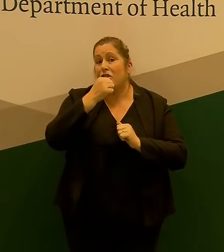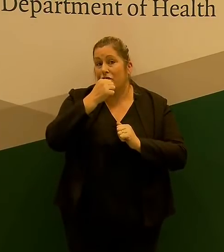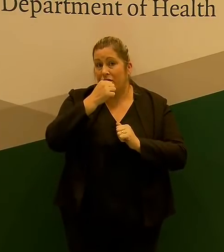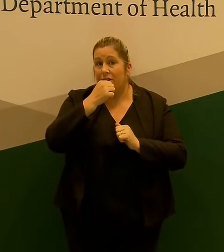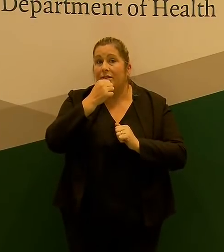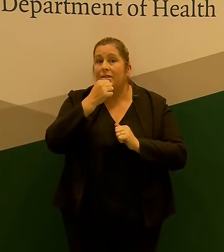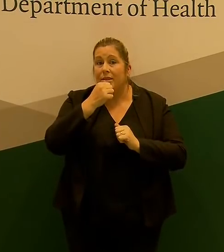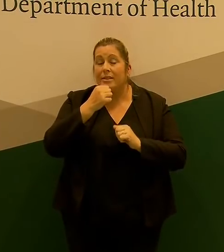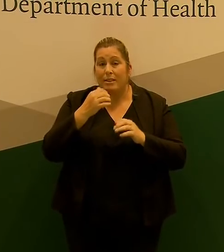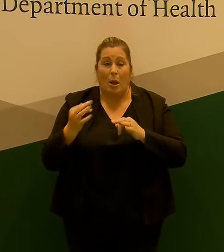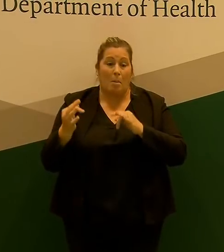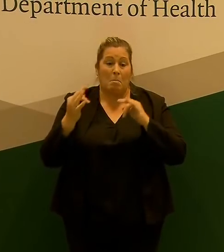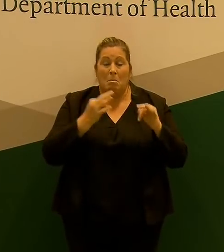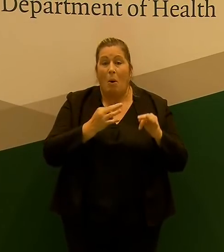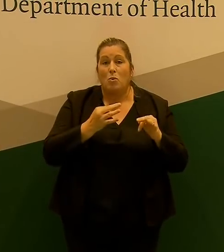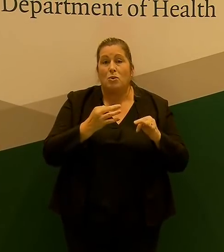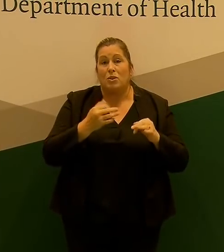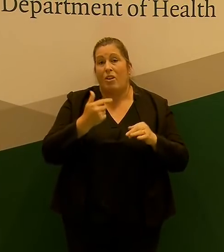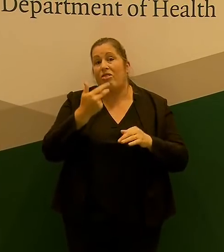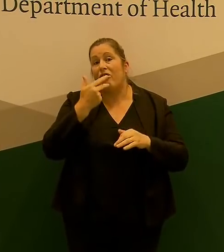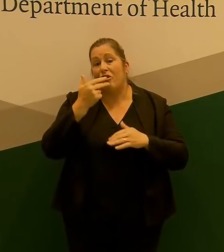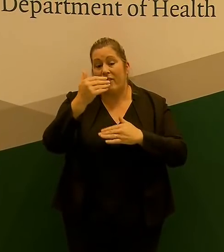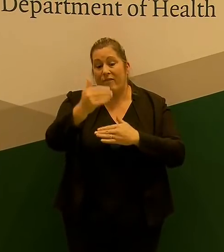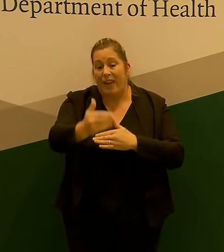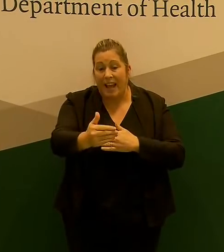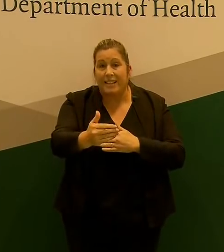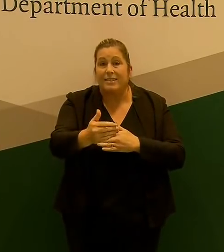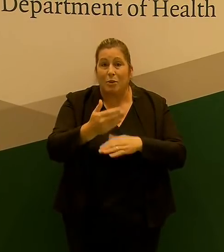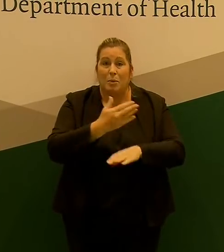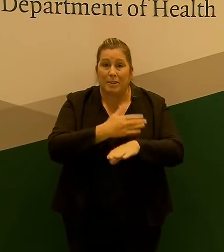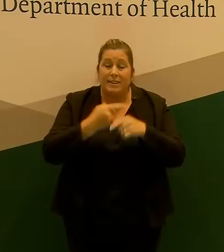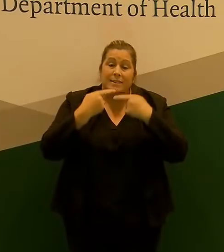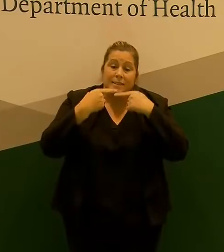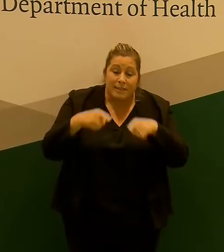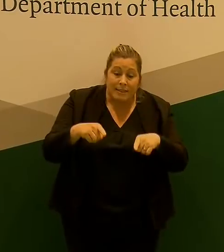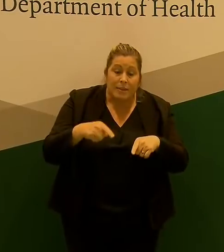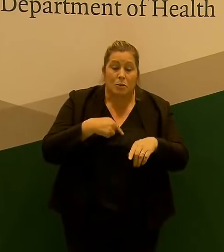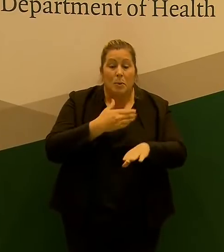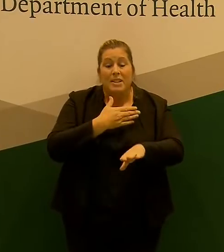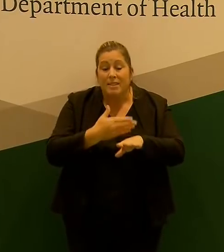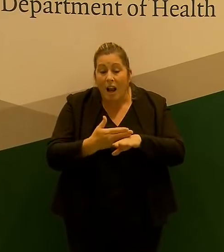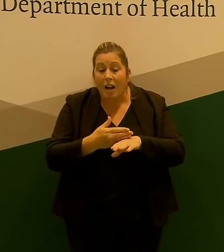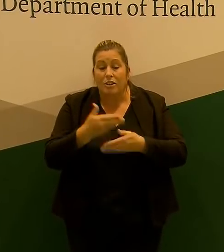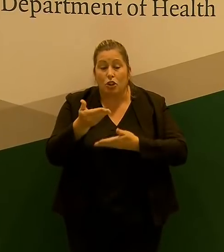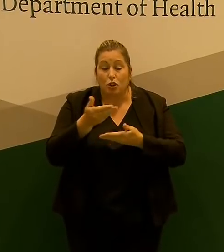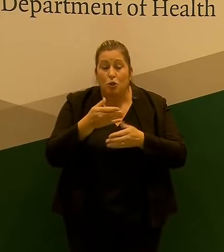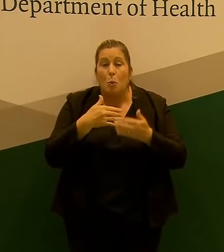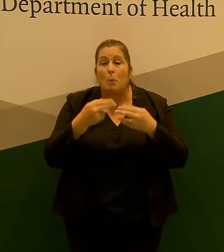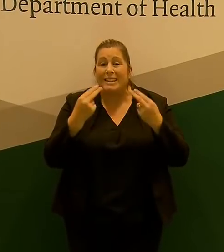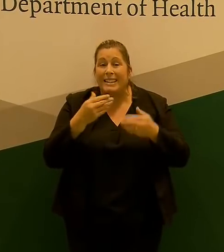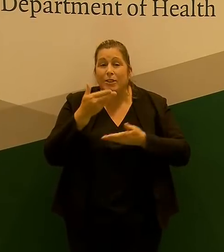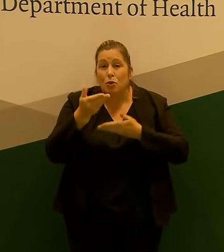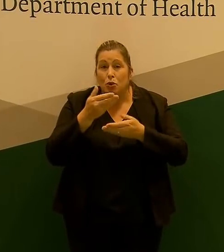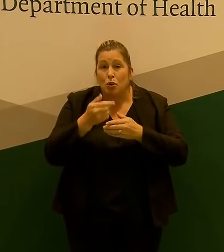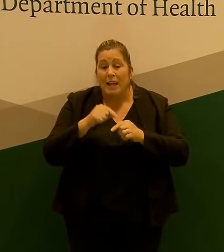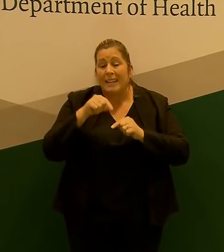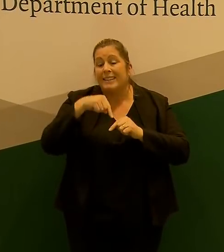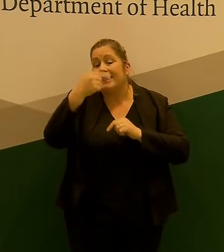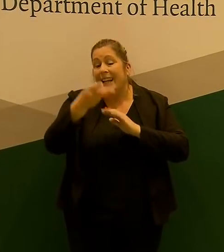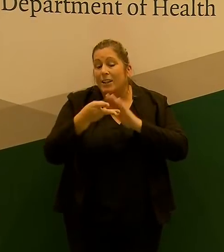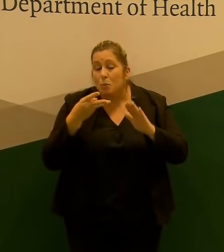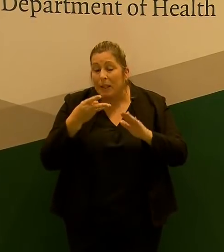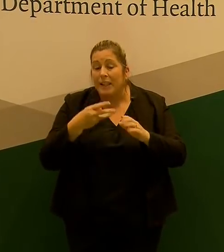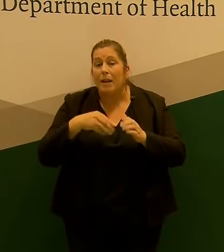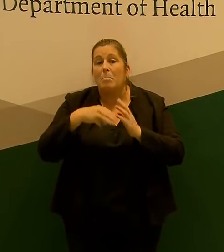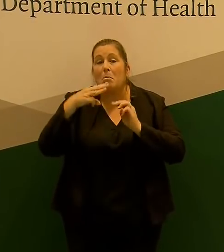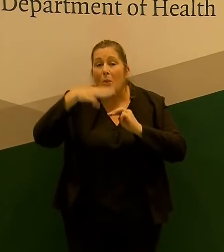post phase three. So we initiate a set of discussions today, which will be further developed next week and will probably be the